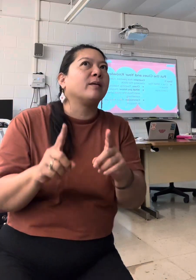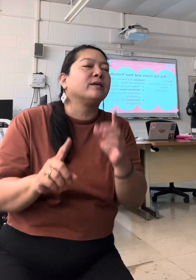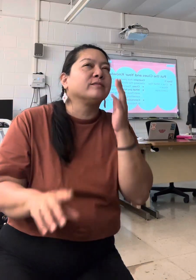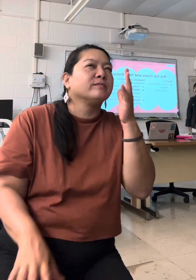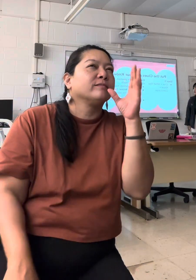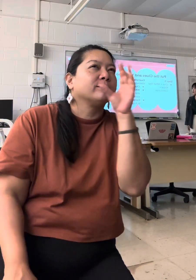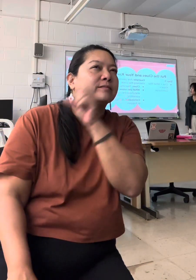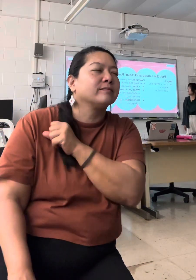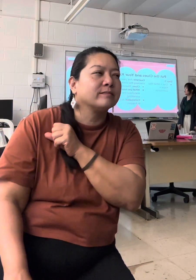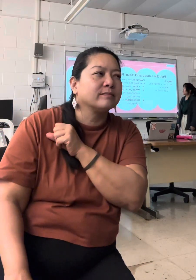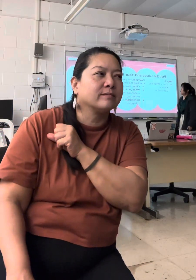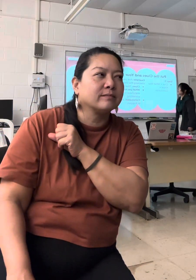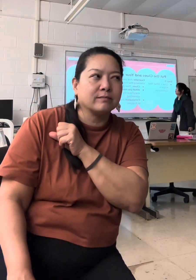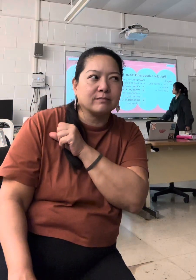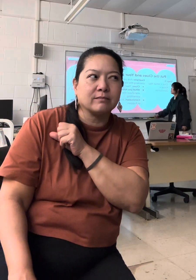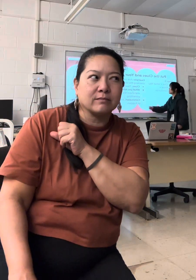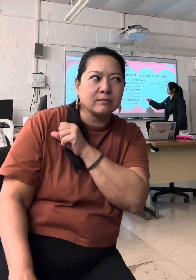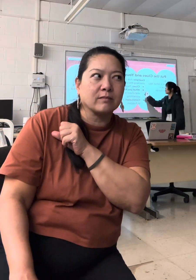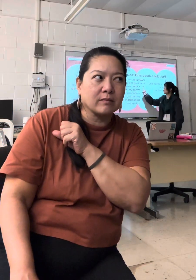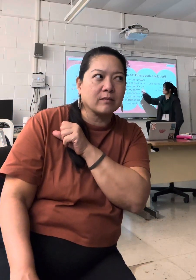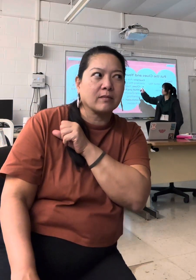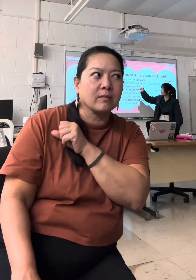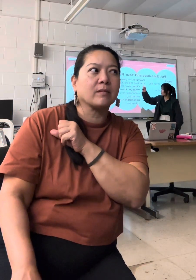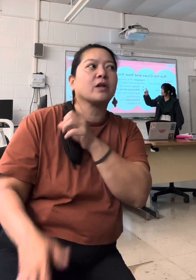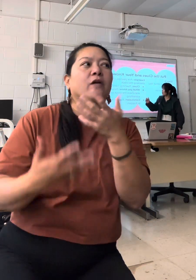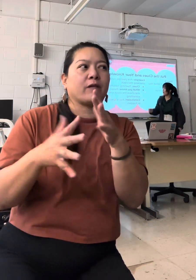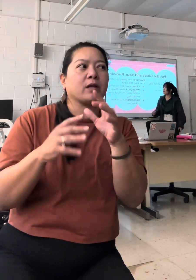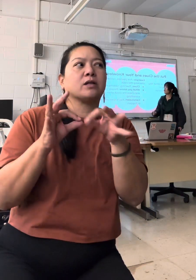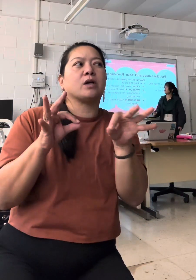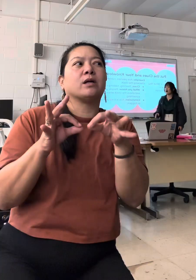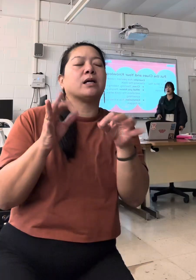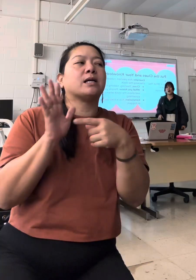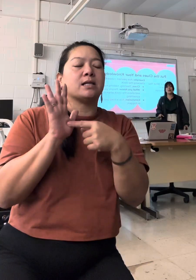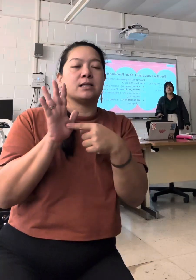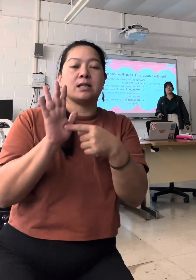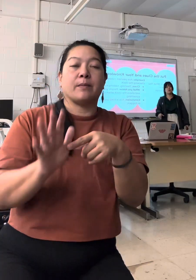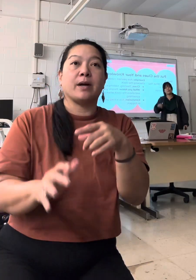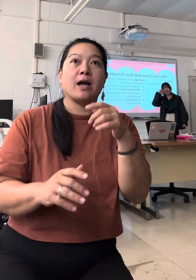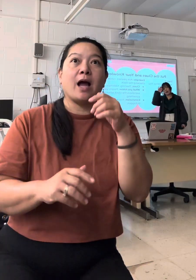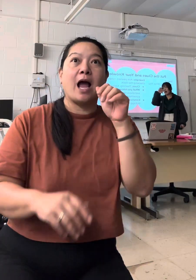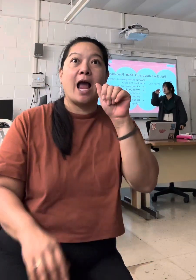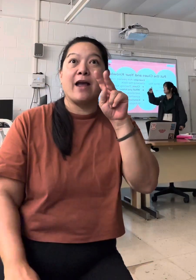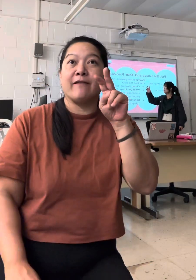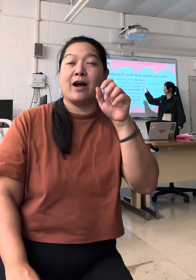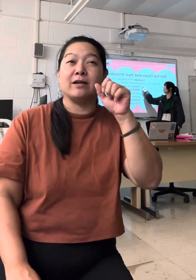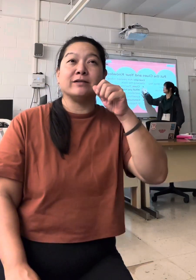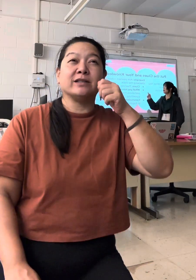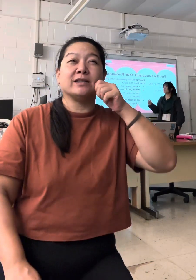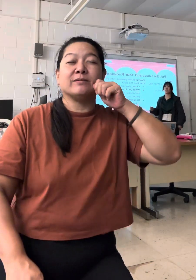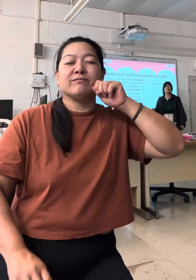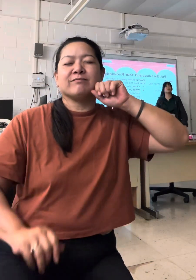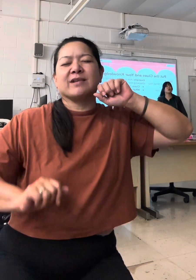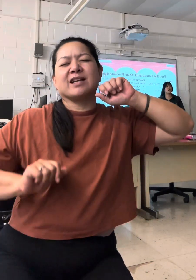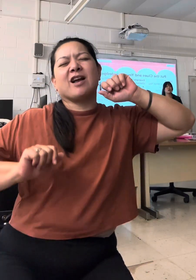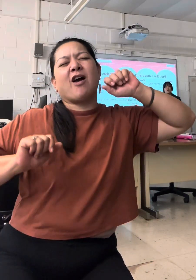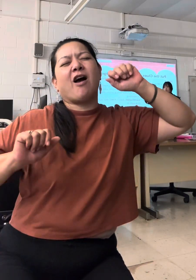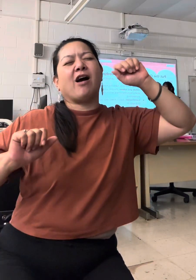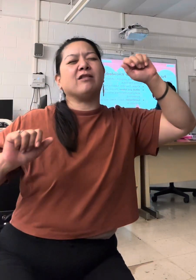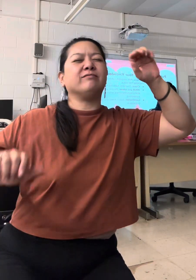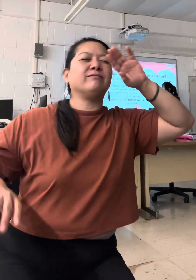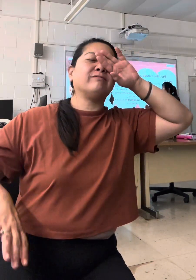guess. Okay? So here's an example. Ava yawned, rubbed her eyes, and kept checking the